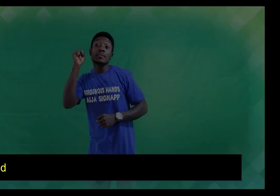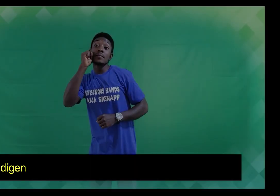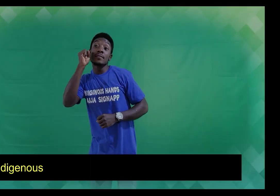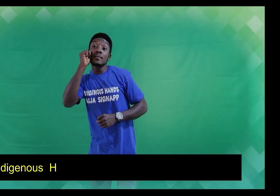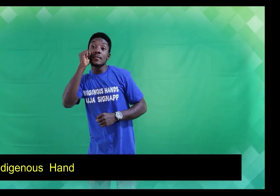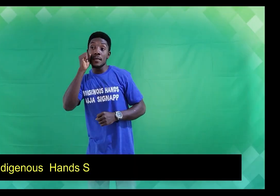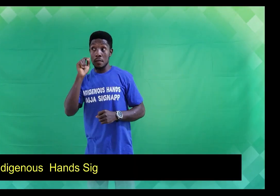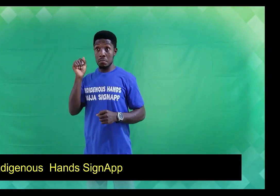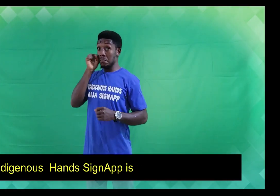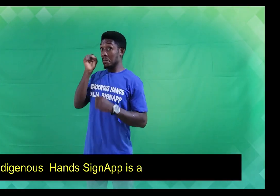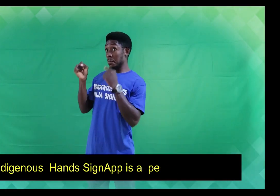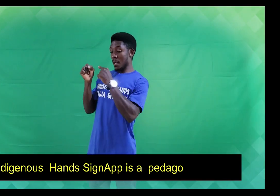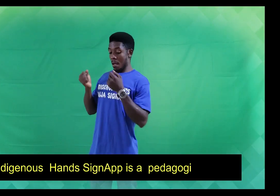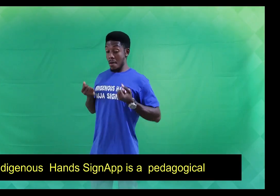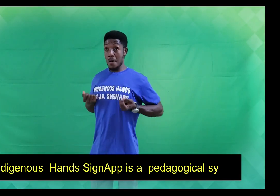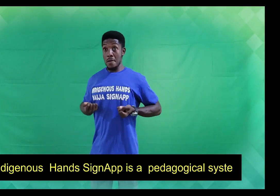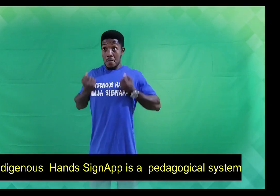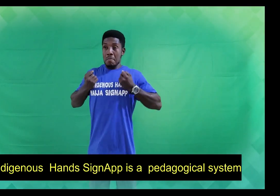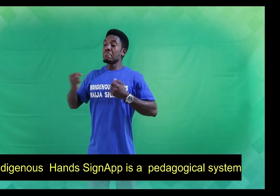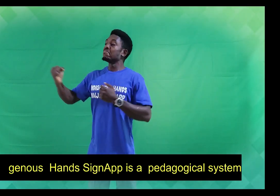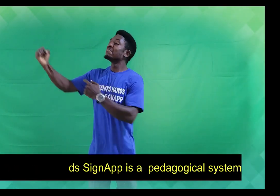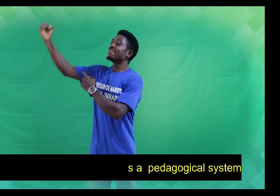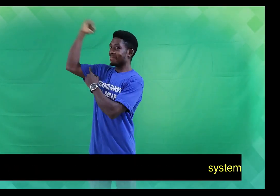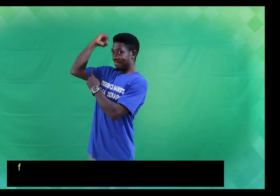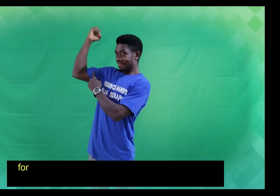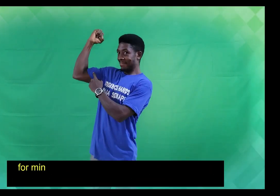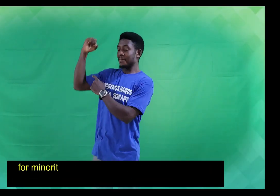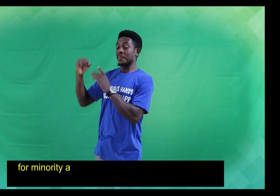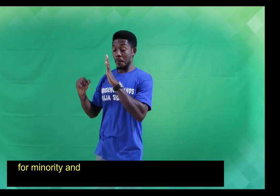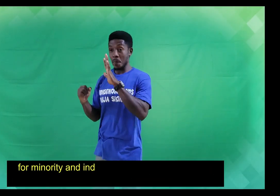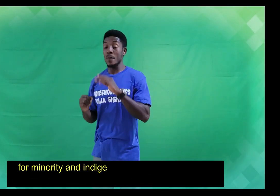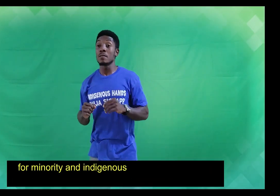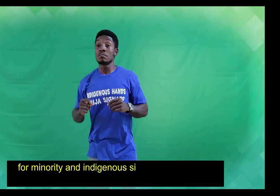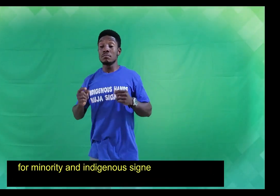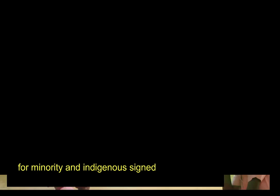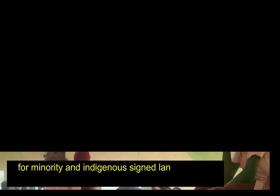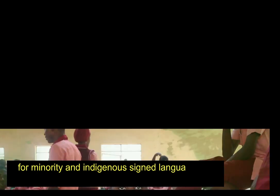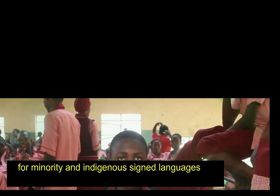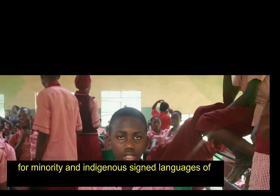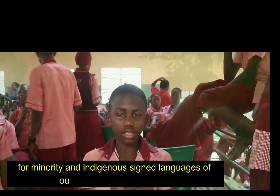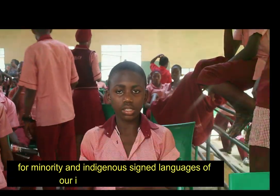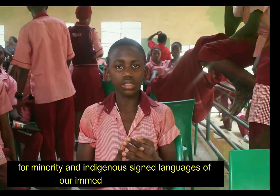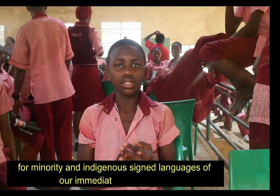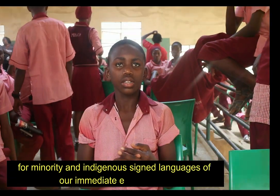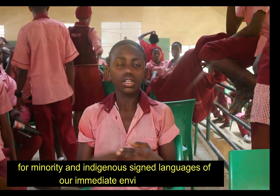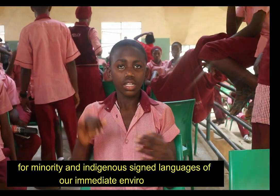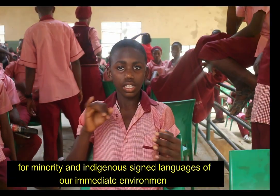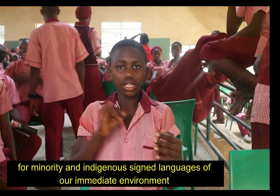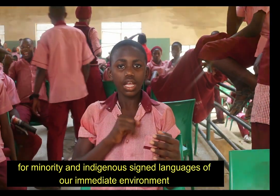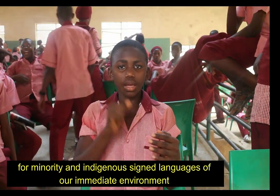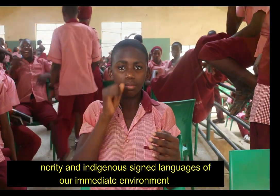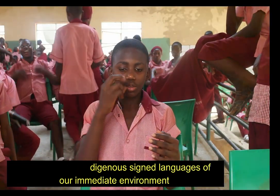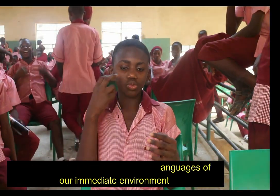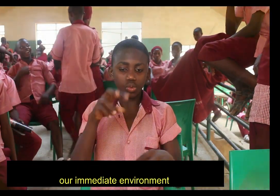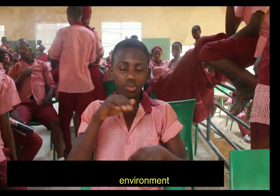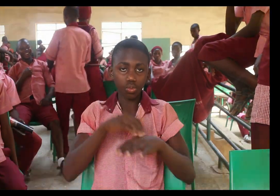Indigenous Hands SignApp is a pedagogical system for minority and indigenous sign languages of our immediate environment.